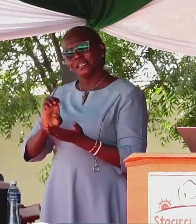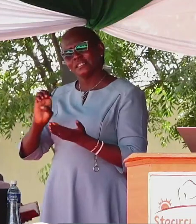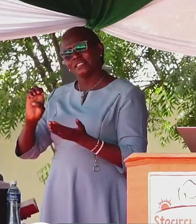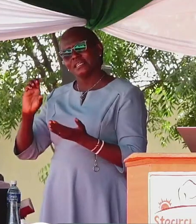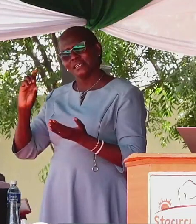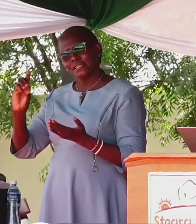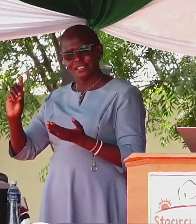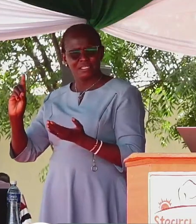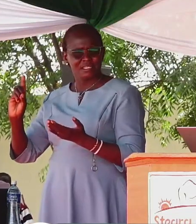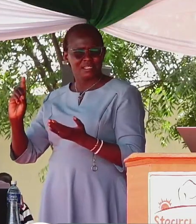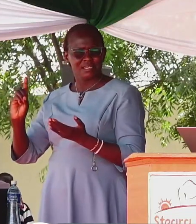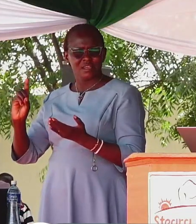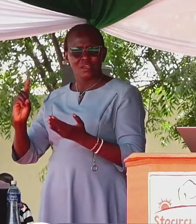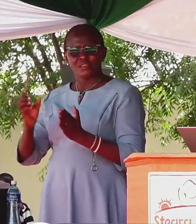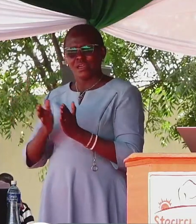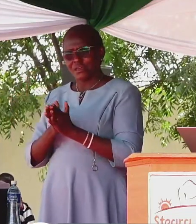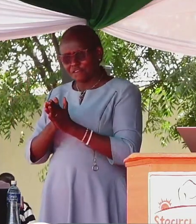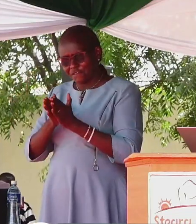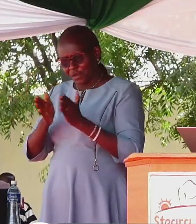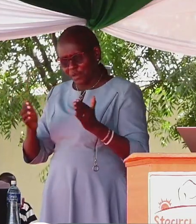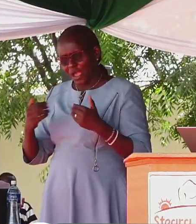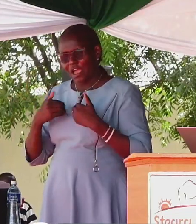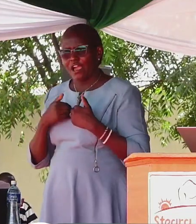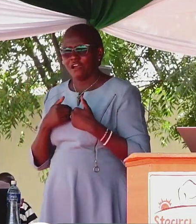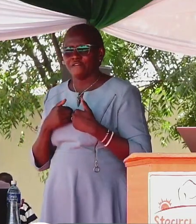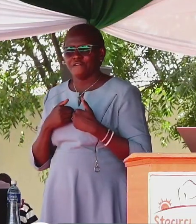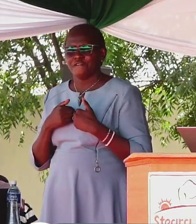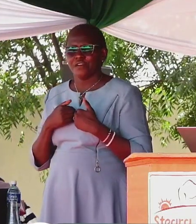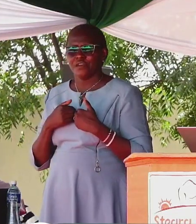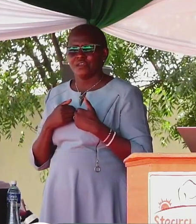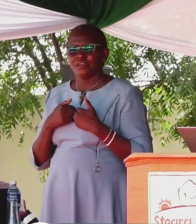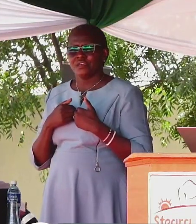are public, we have we have